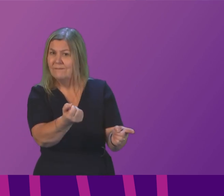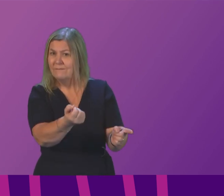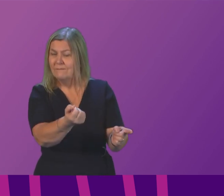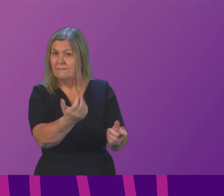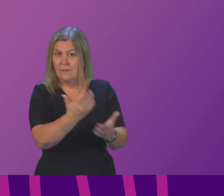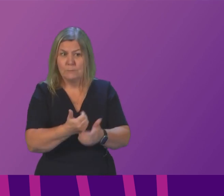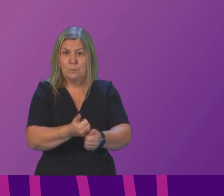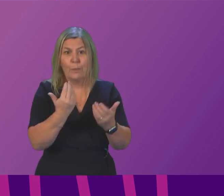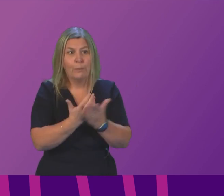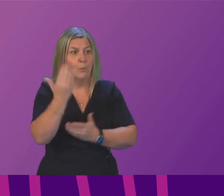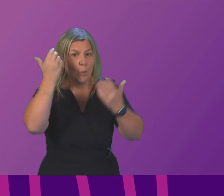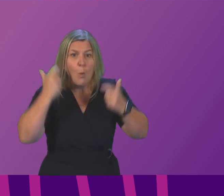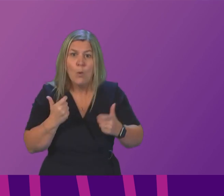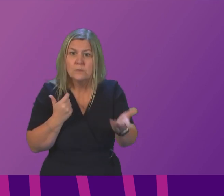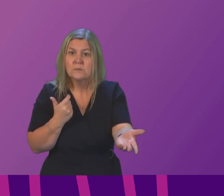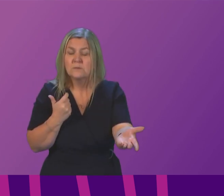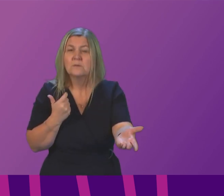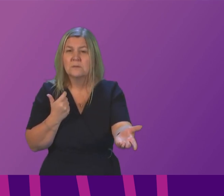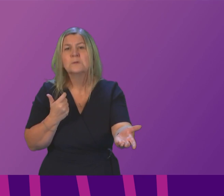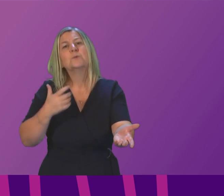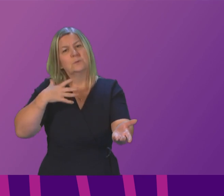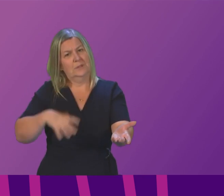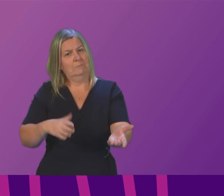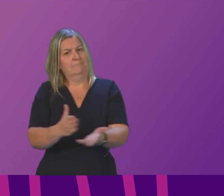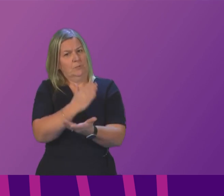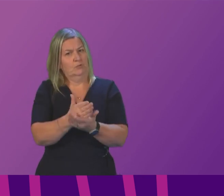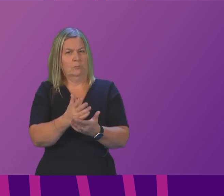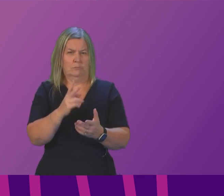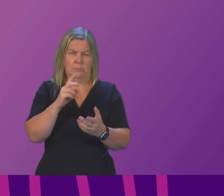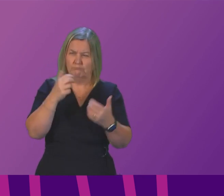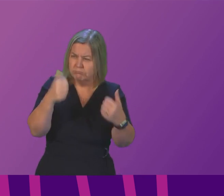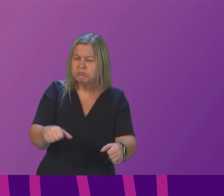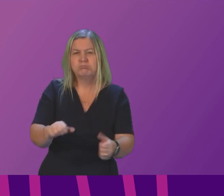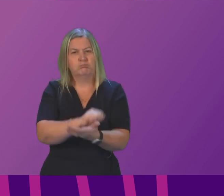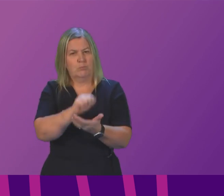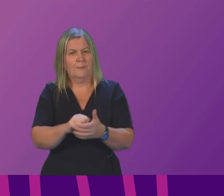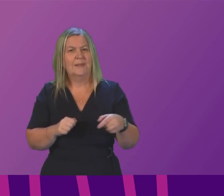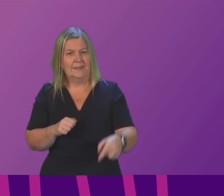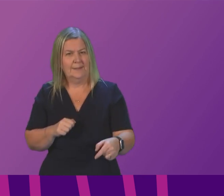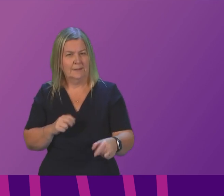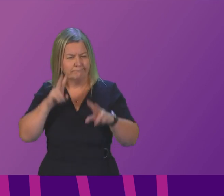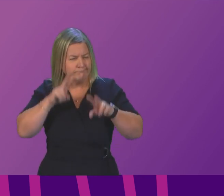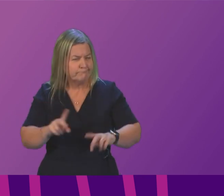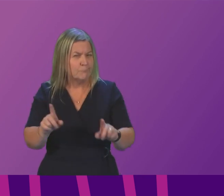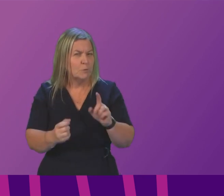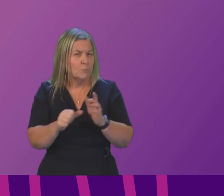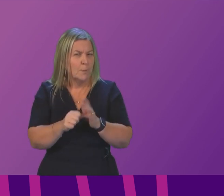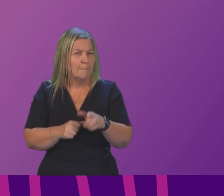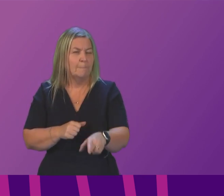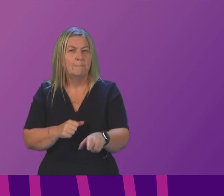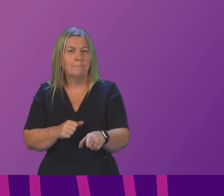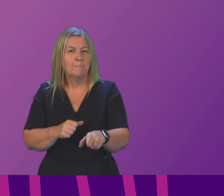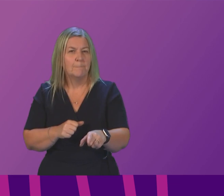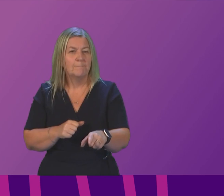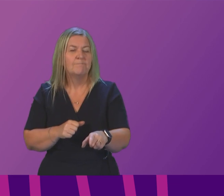things carefully in making sure that we address these things properly and there is a deeper issue here that I would